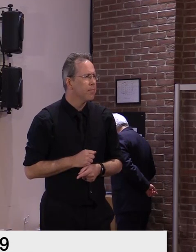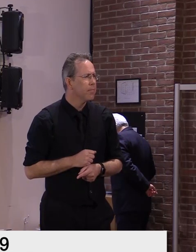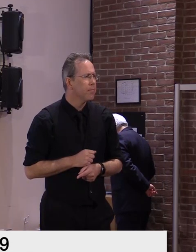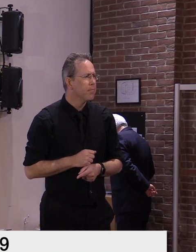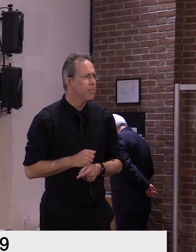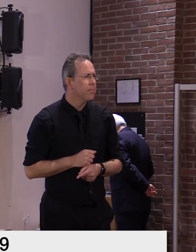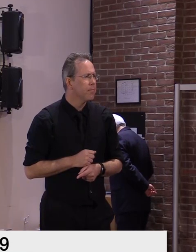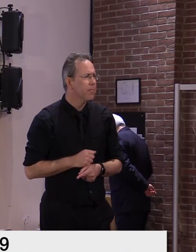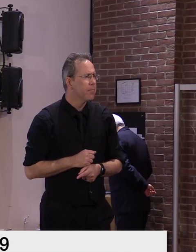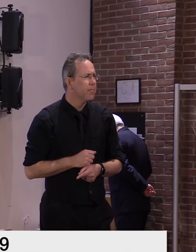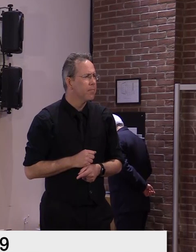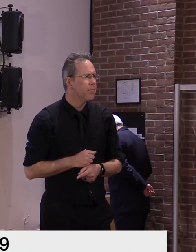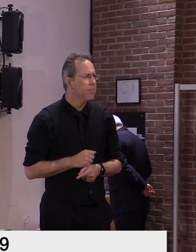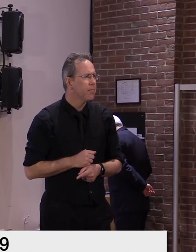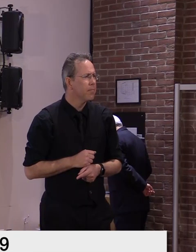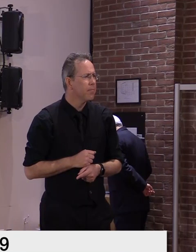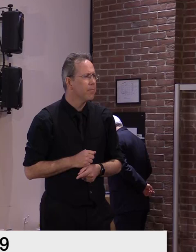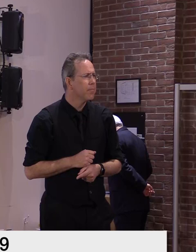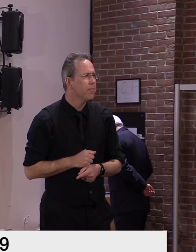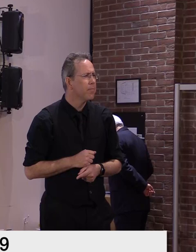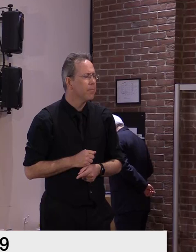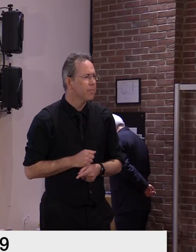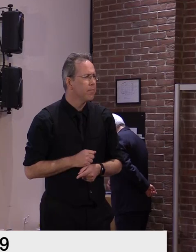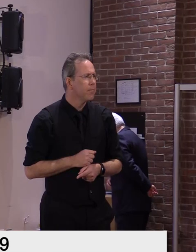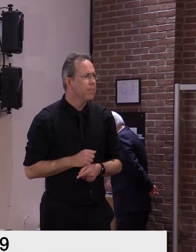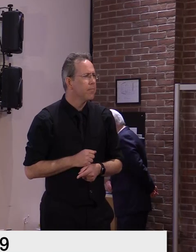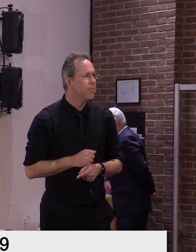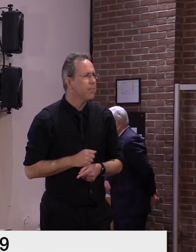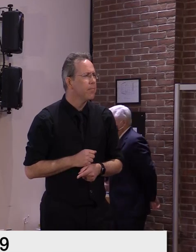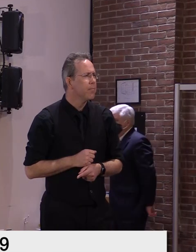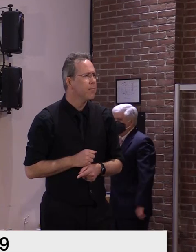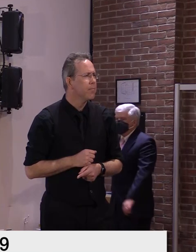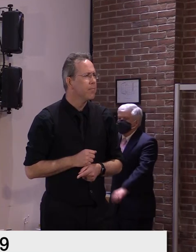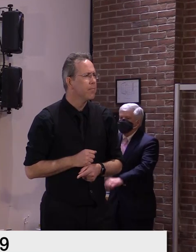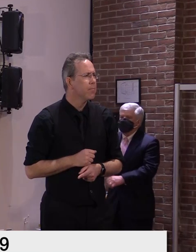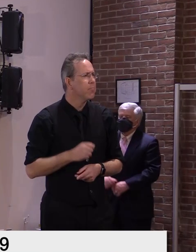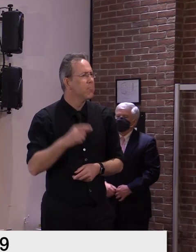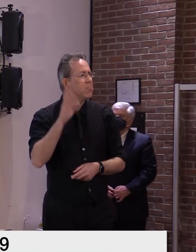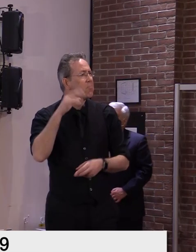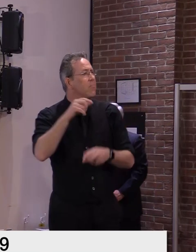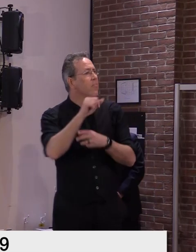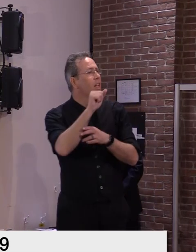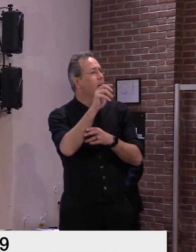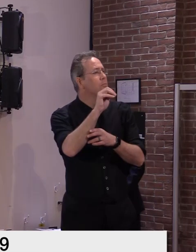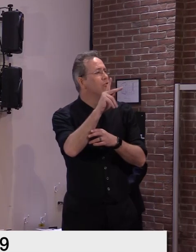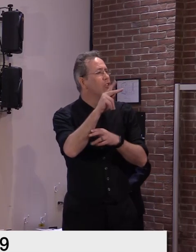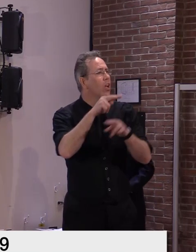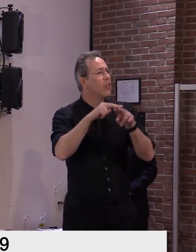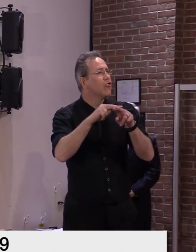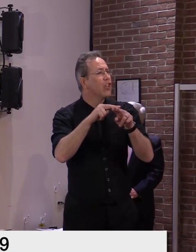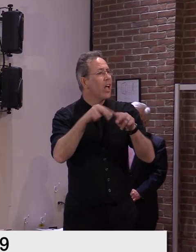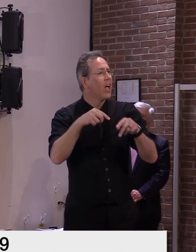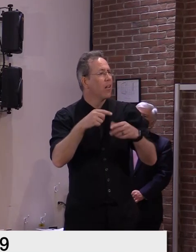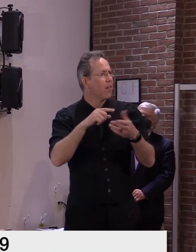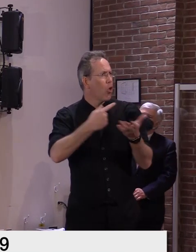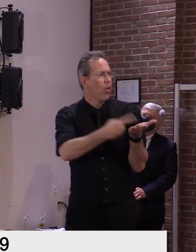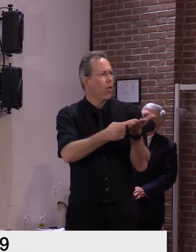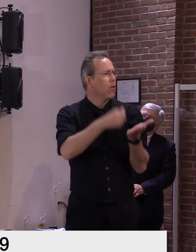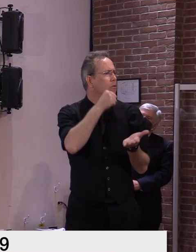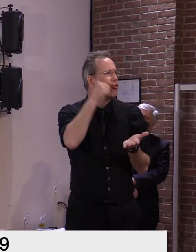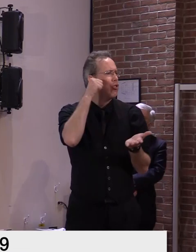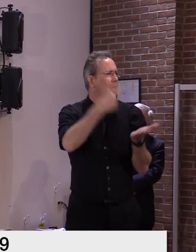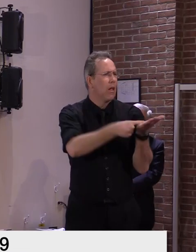a priority, what is the administration's plan in terms of going forward with extending that